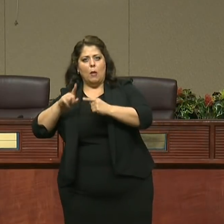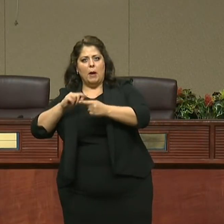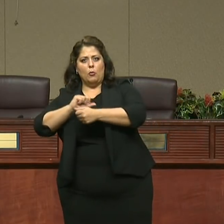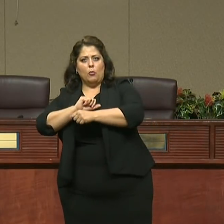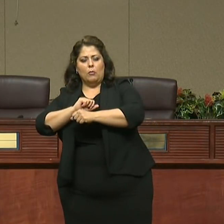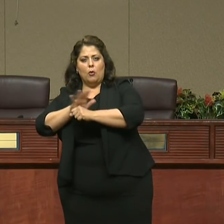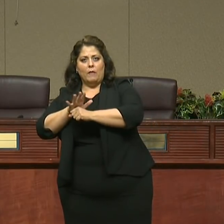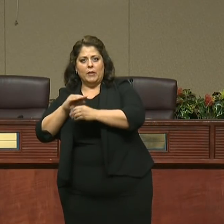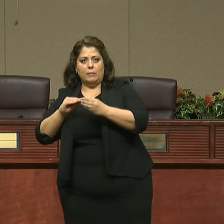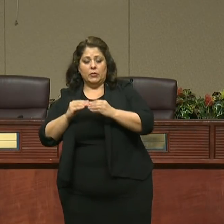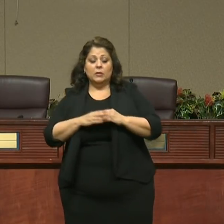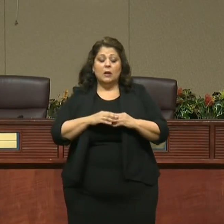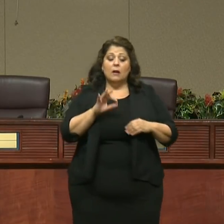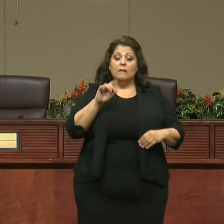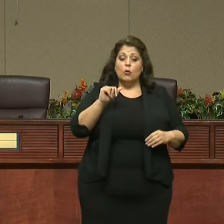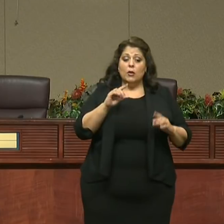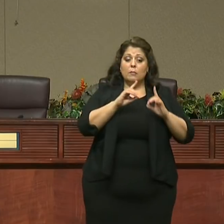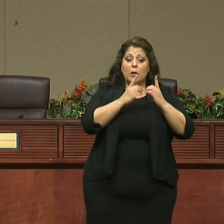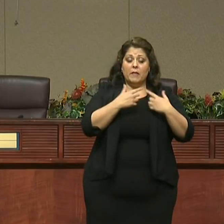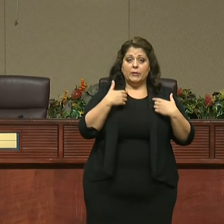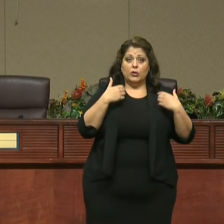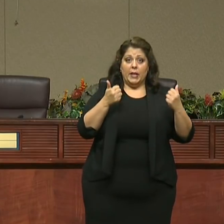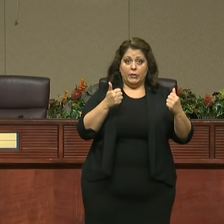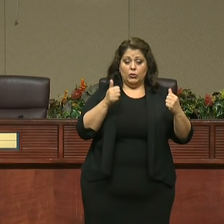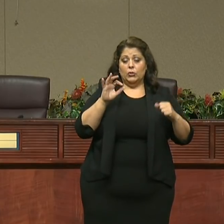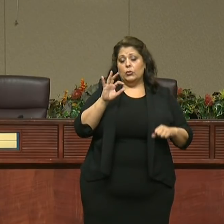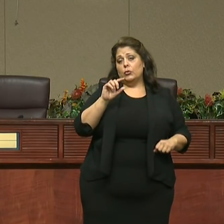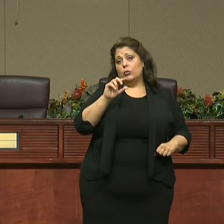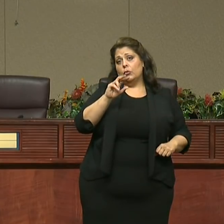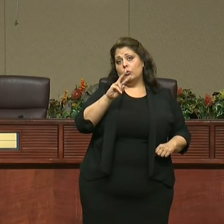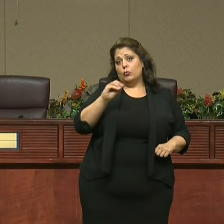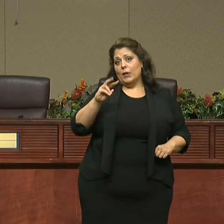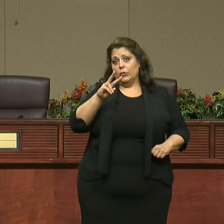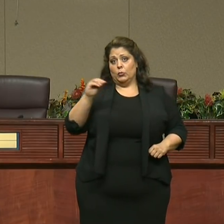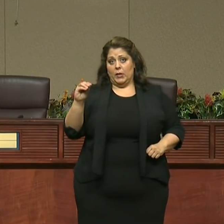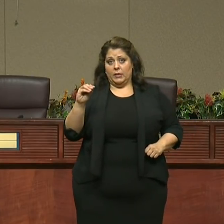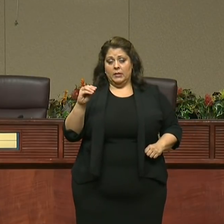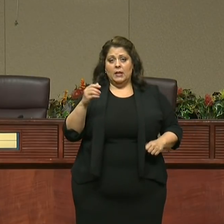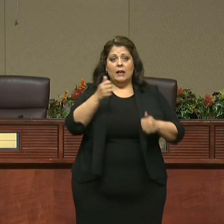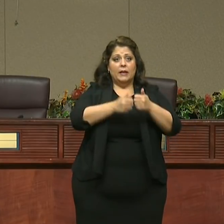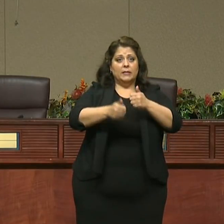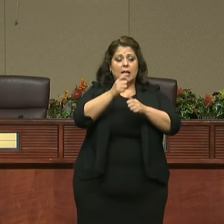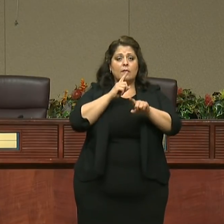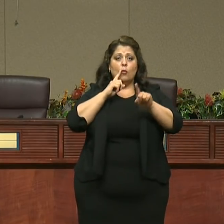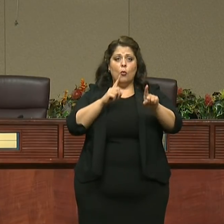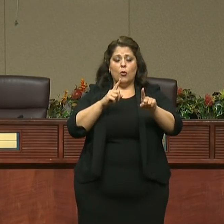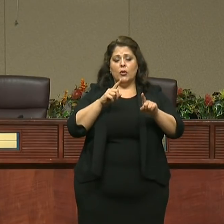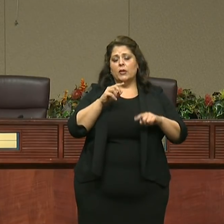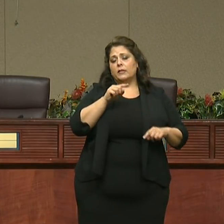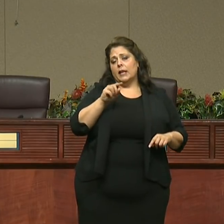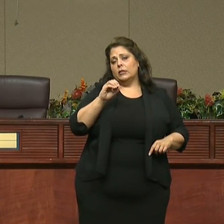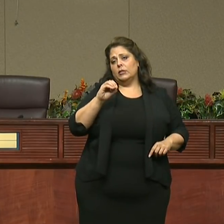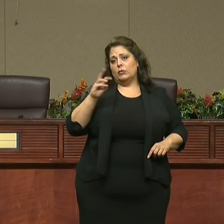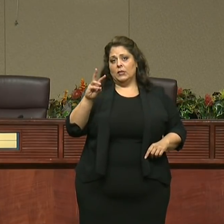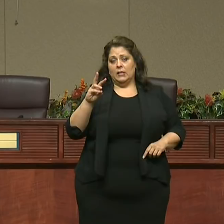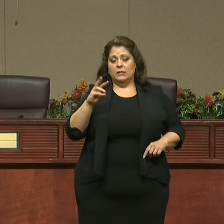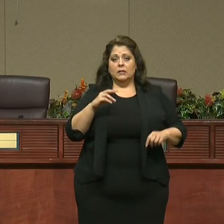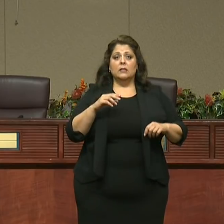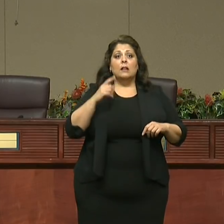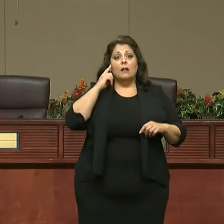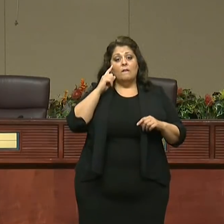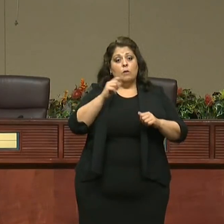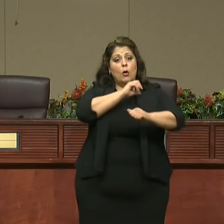Florida Department of Education Order 2020, Executive Order -06, give authority over